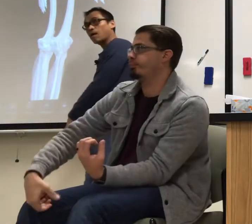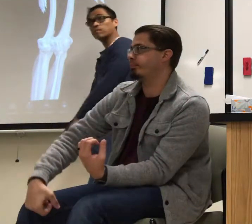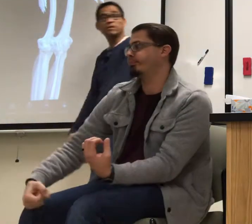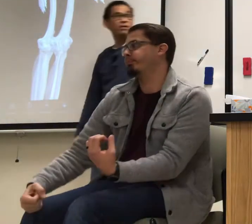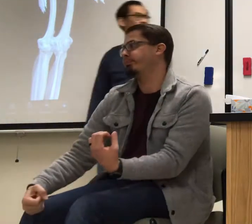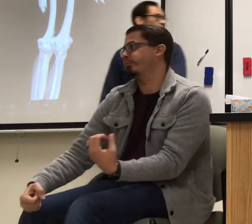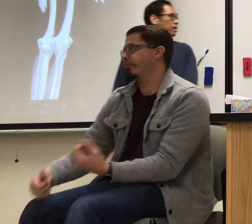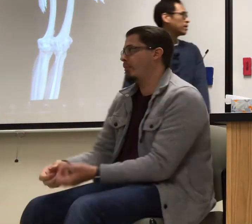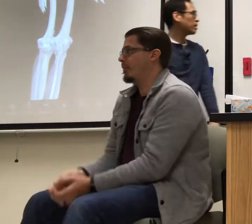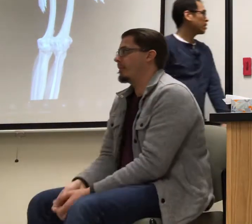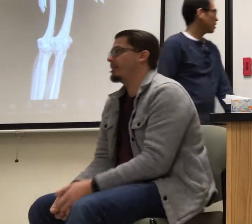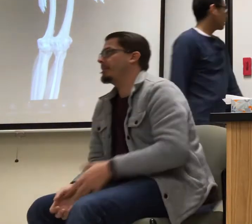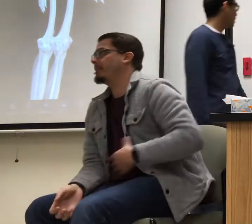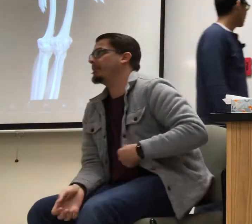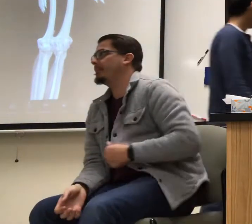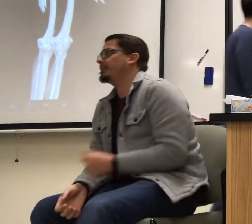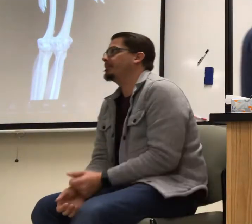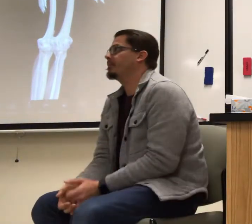in the ground.